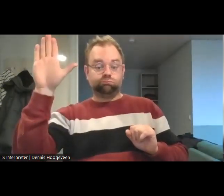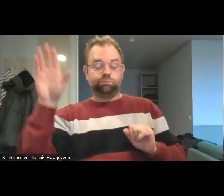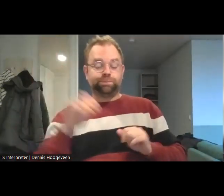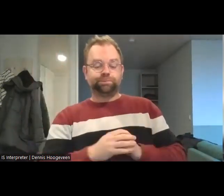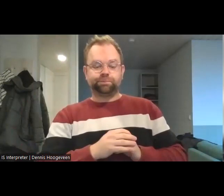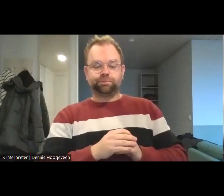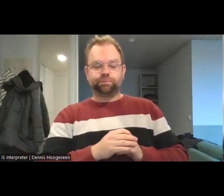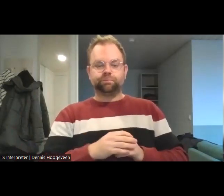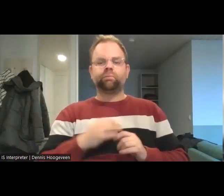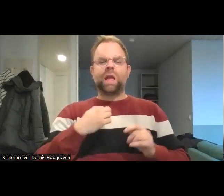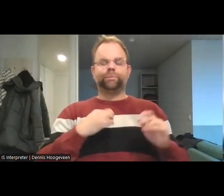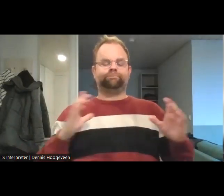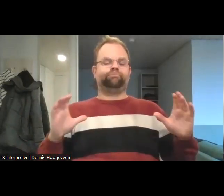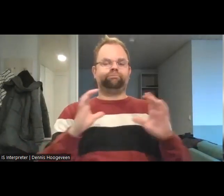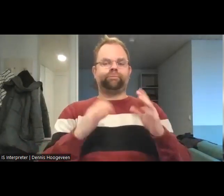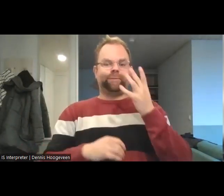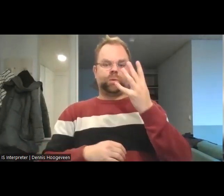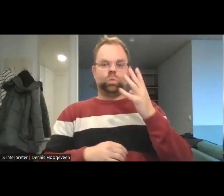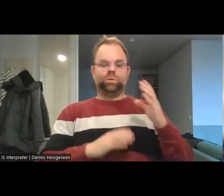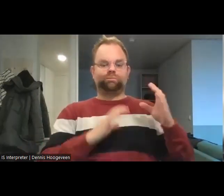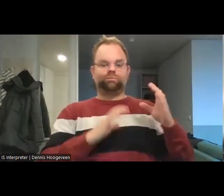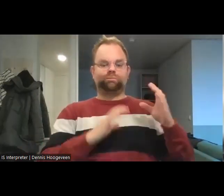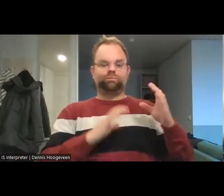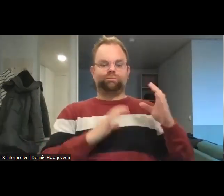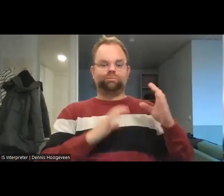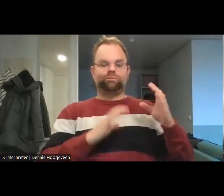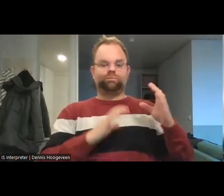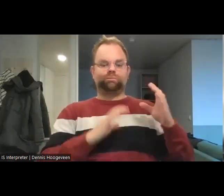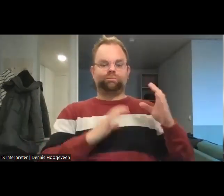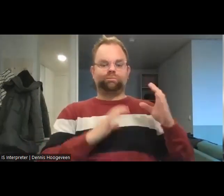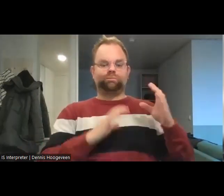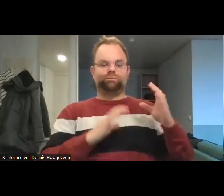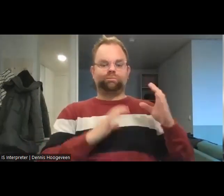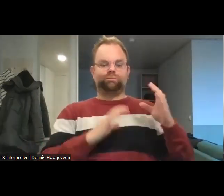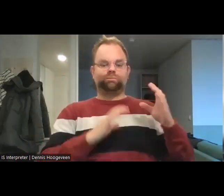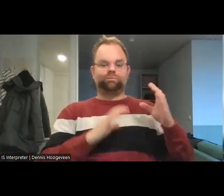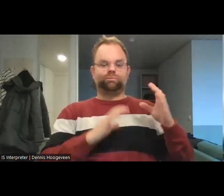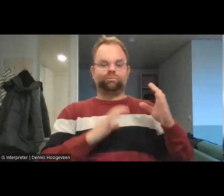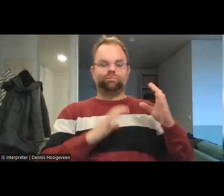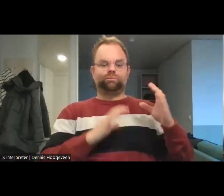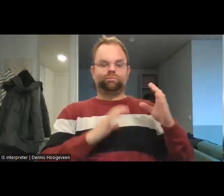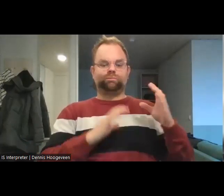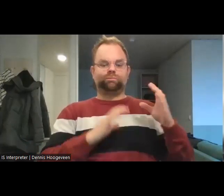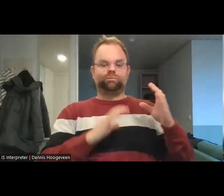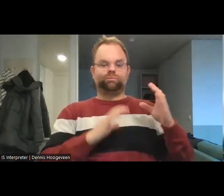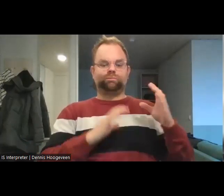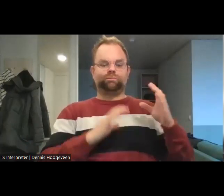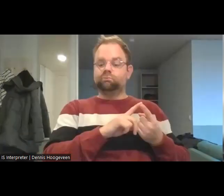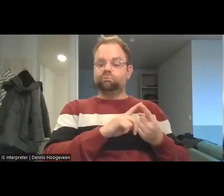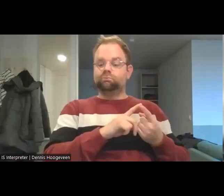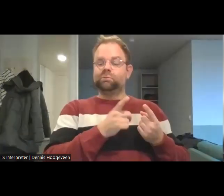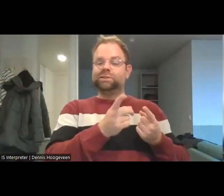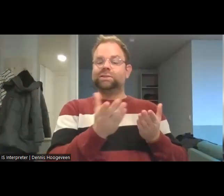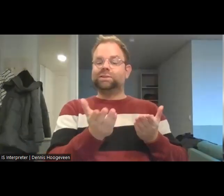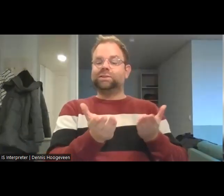And here we have, we include social protection, as we mentioned,